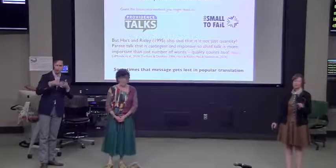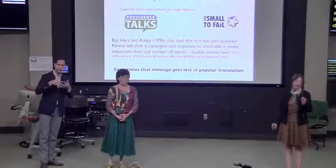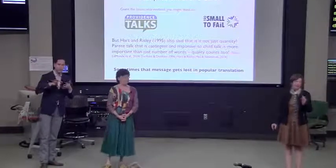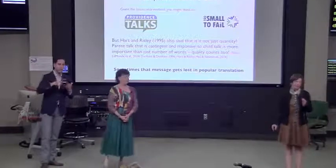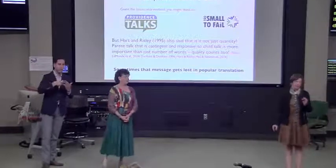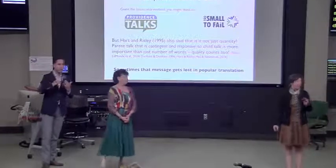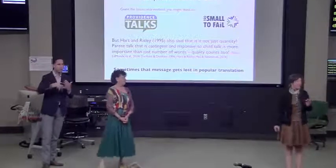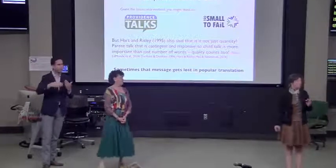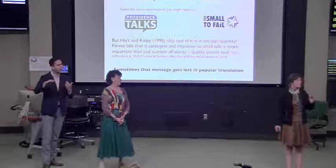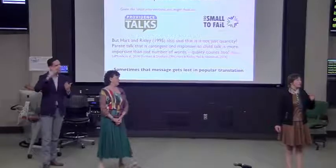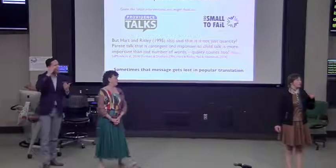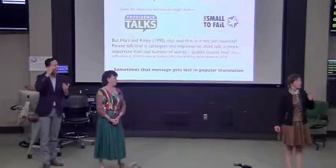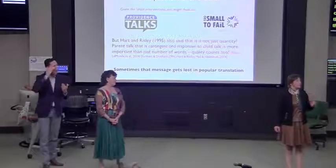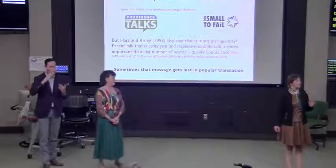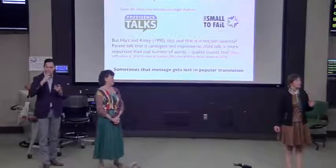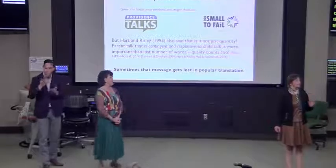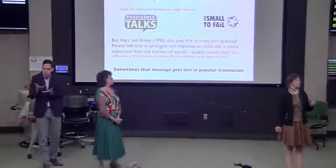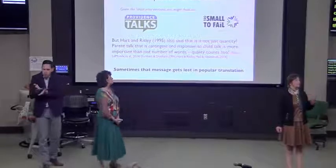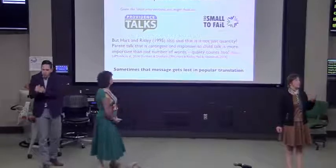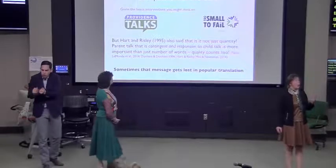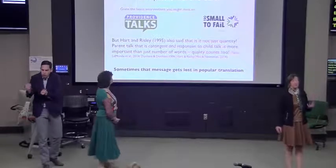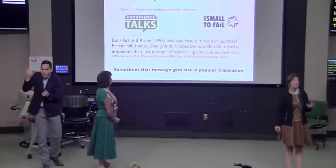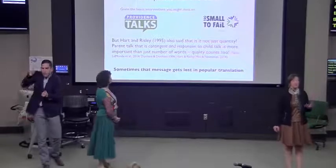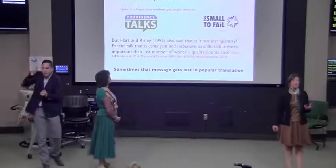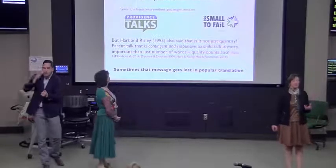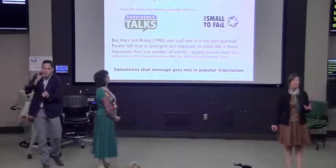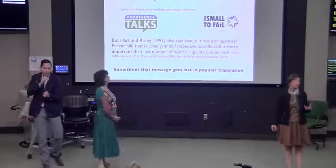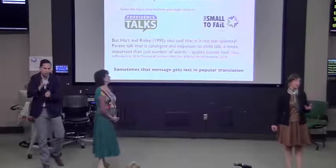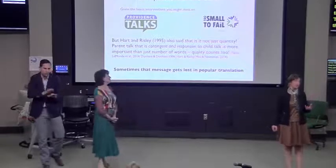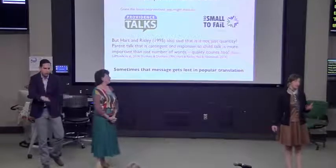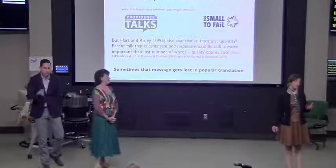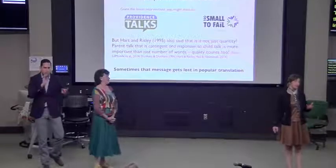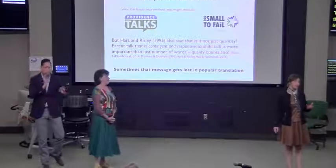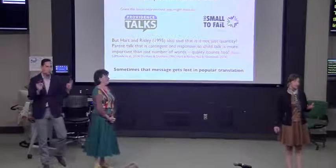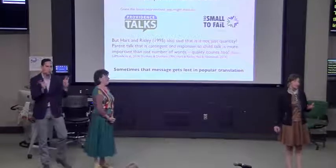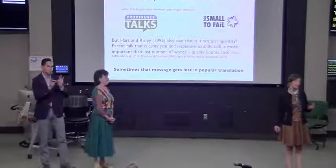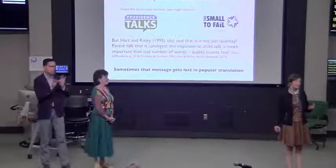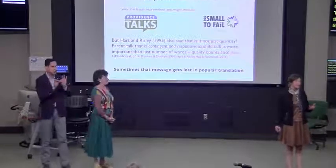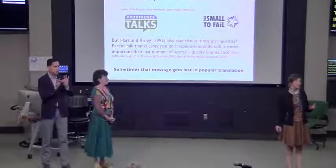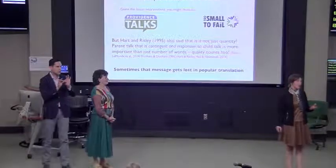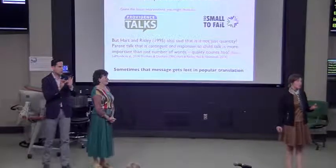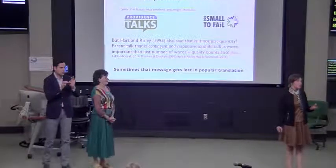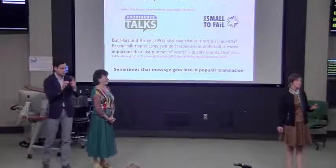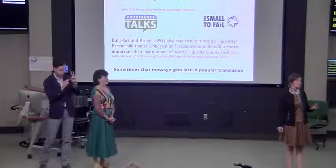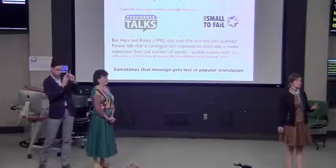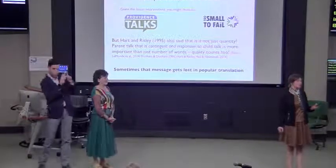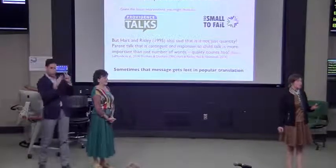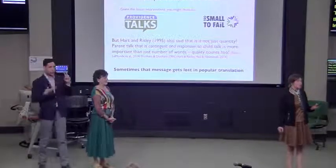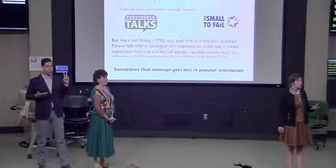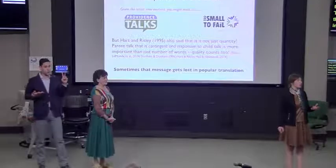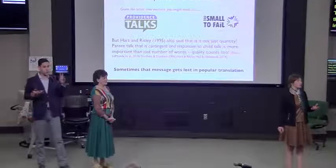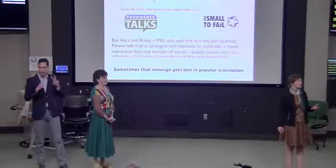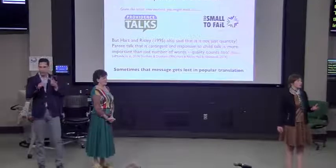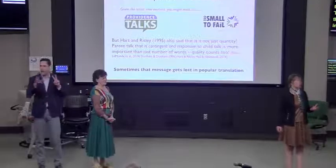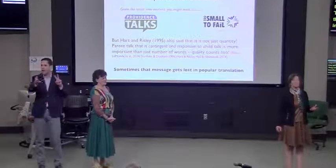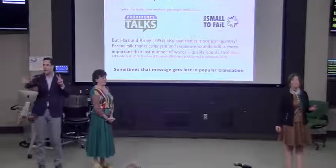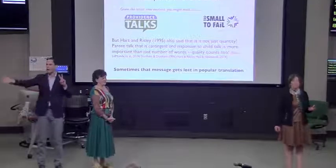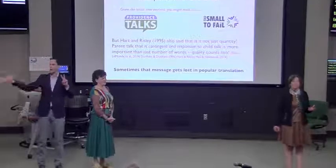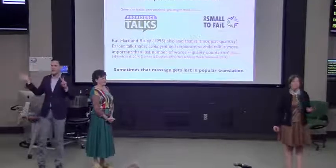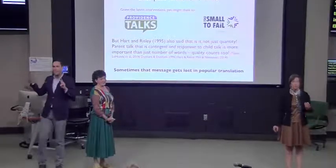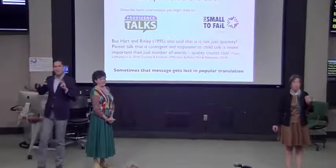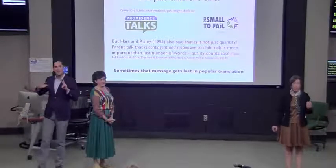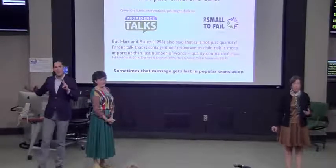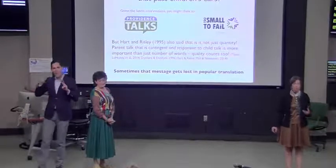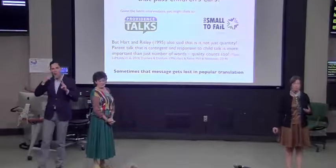the interaction. But the message that's often given to the public at large is talk more, read more,